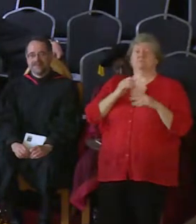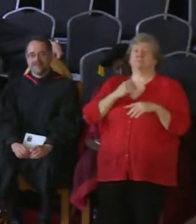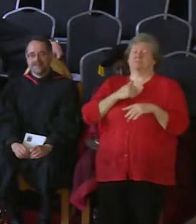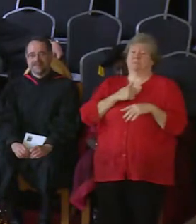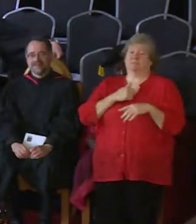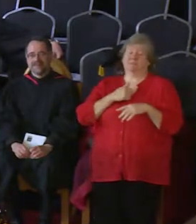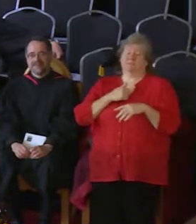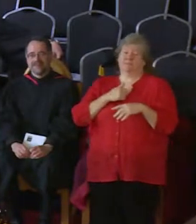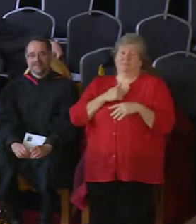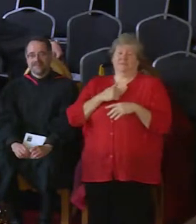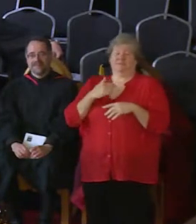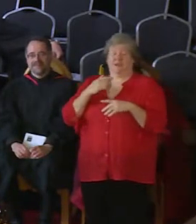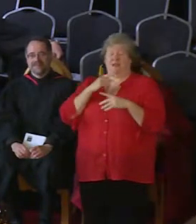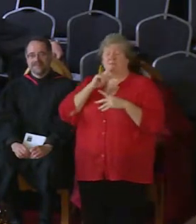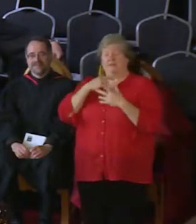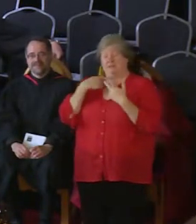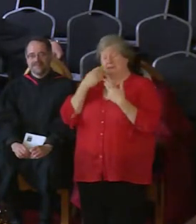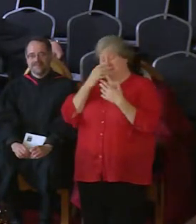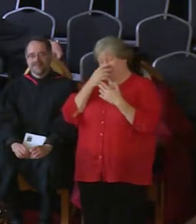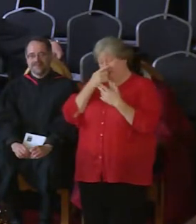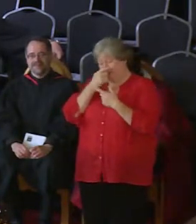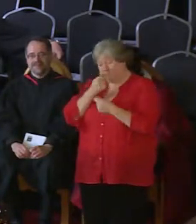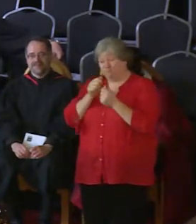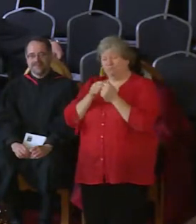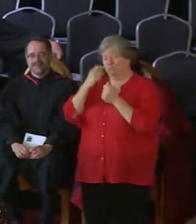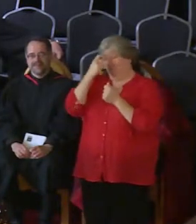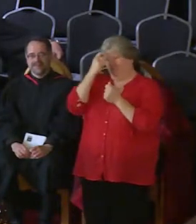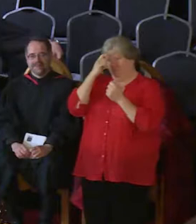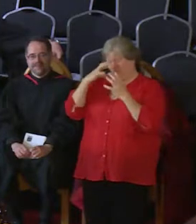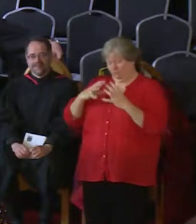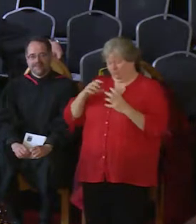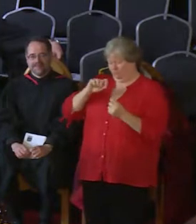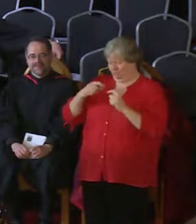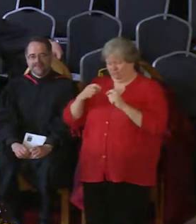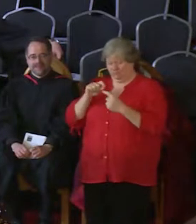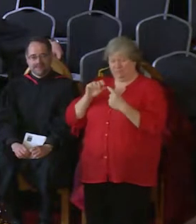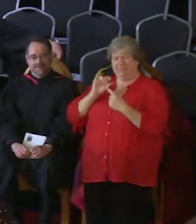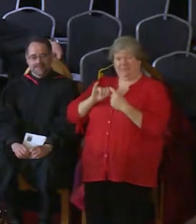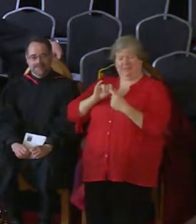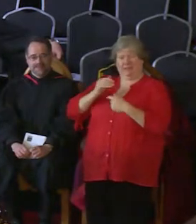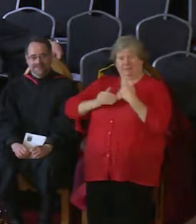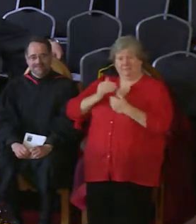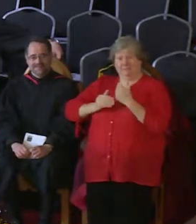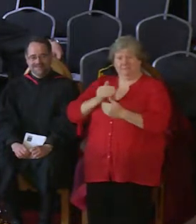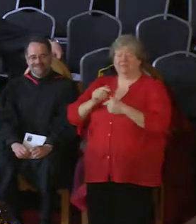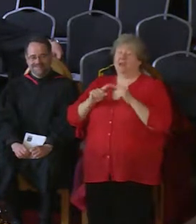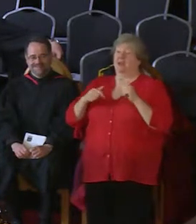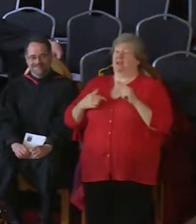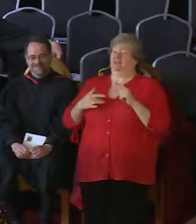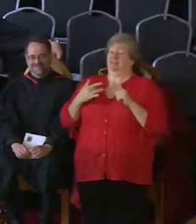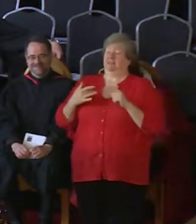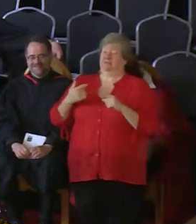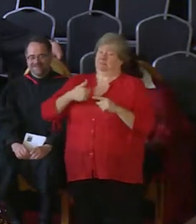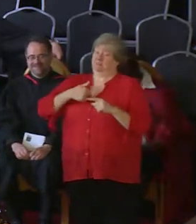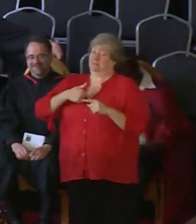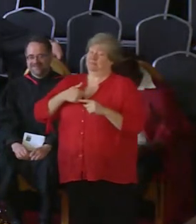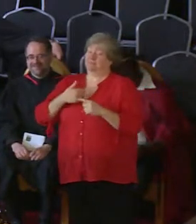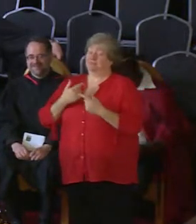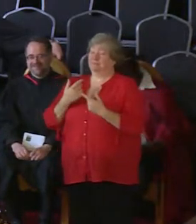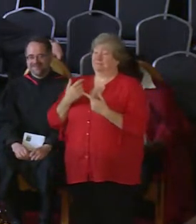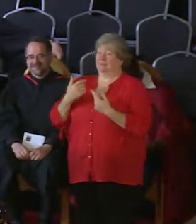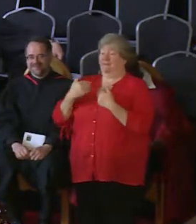a parent of university-aged children, I believe that fundamentally your minds are different from those of your parents'